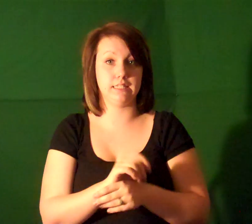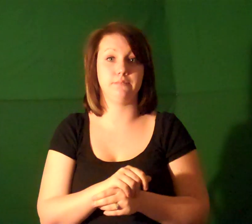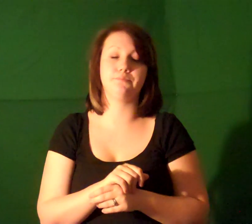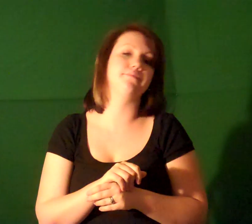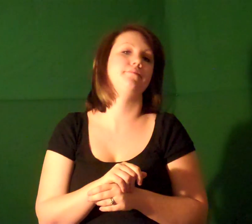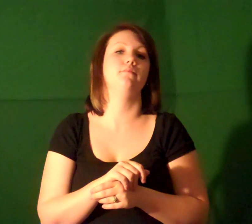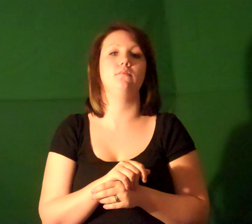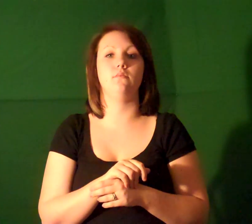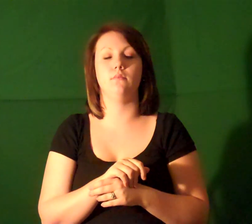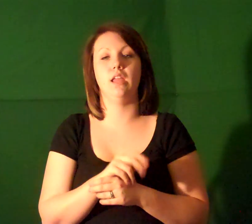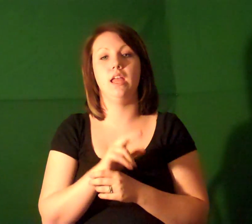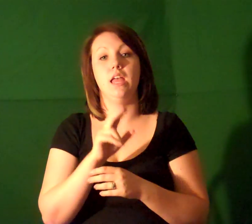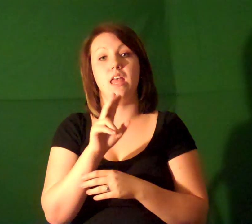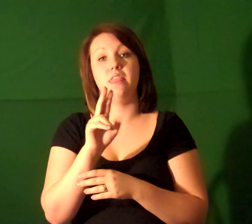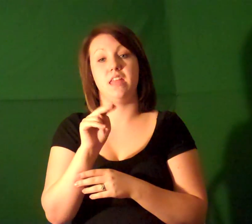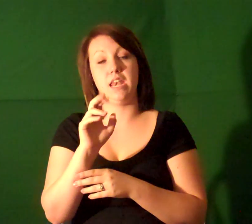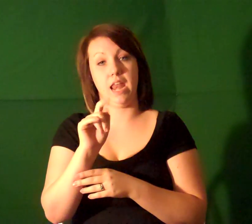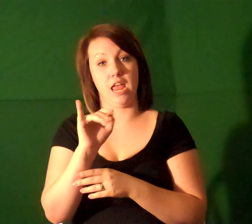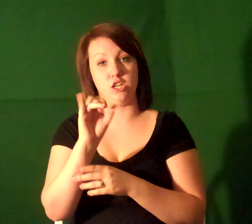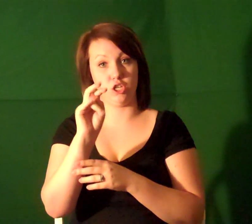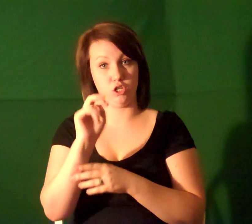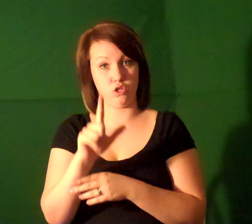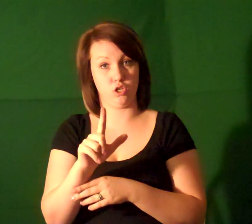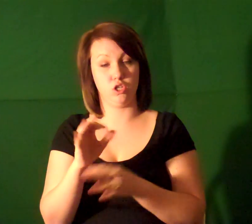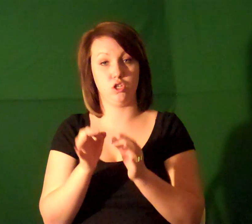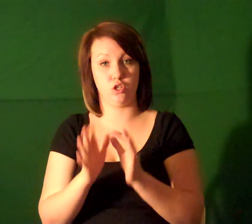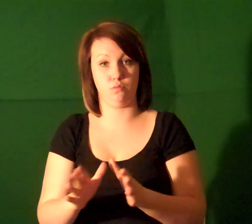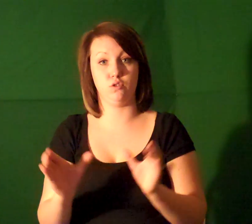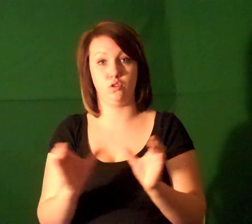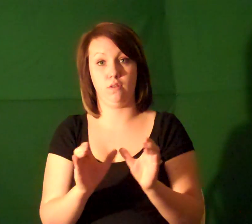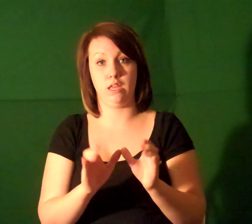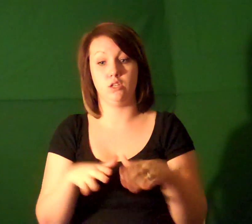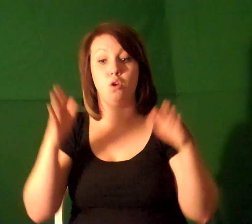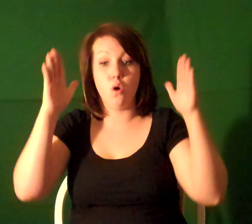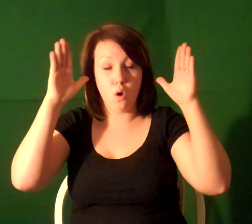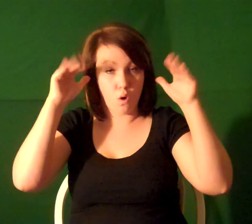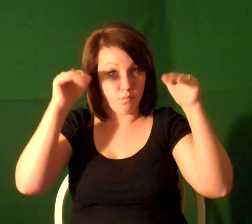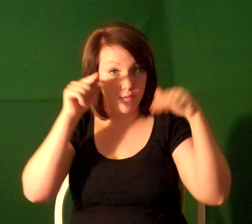Certification, and hopefully you'll do your research on RID's website to